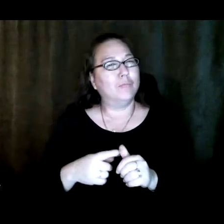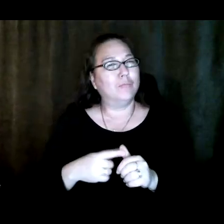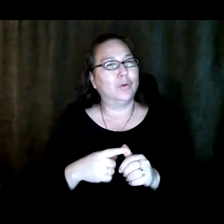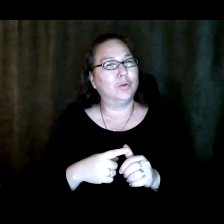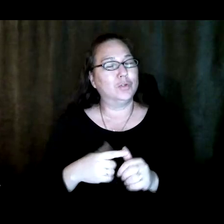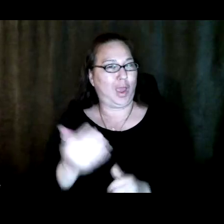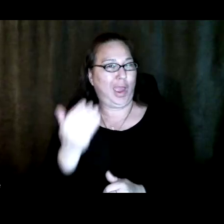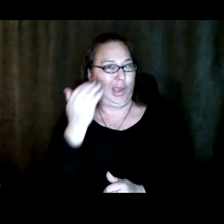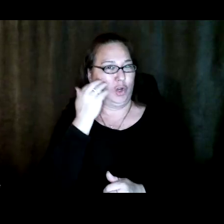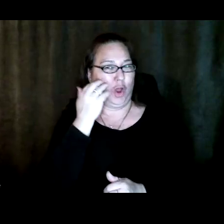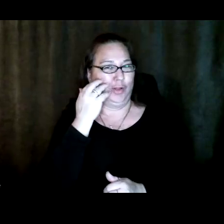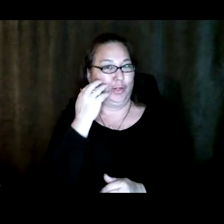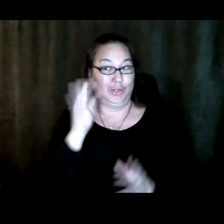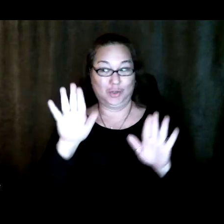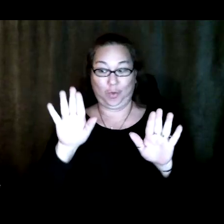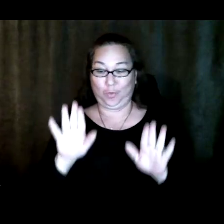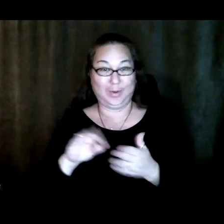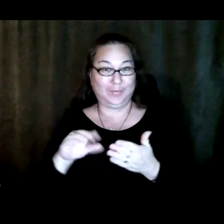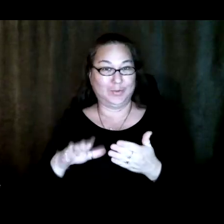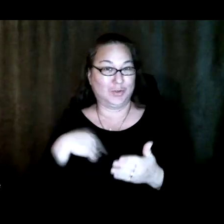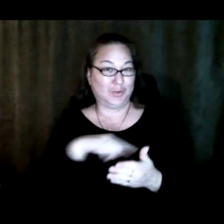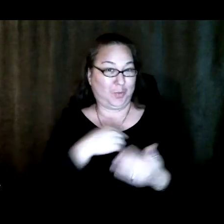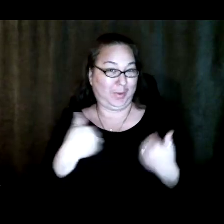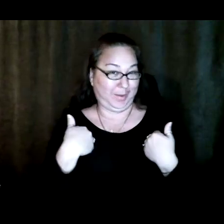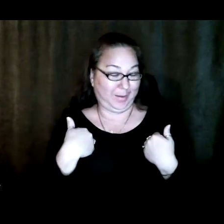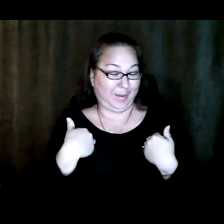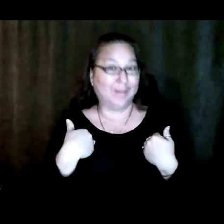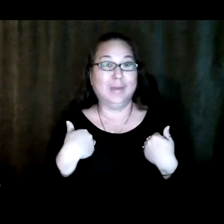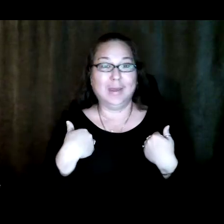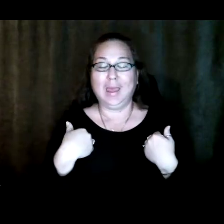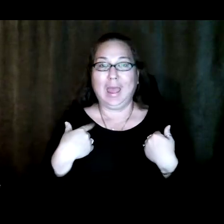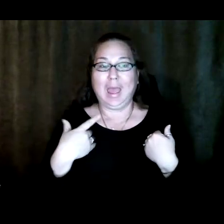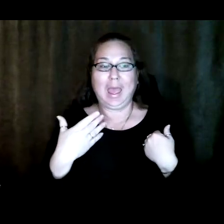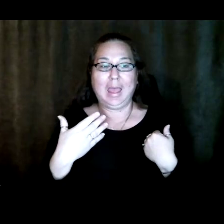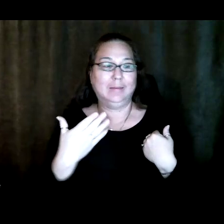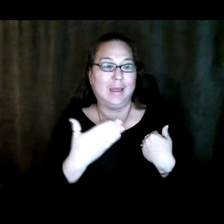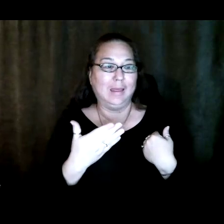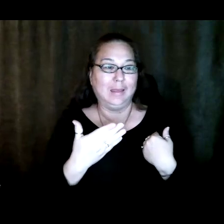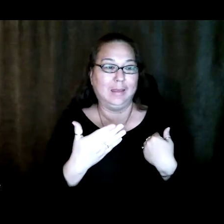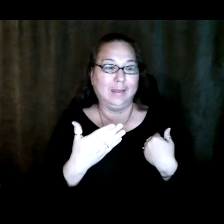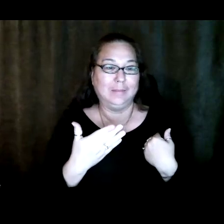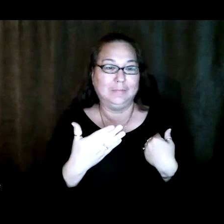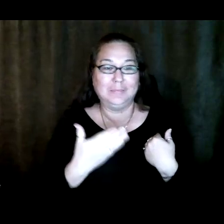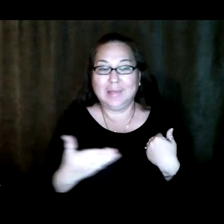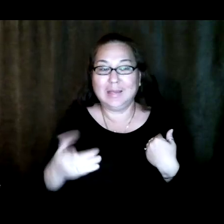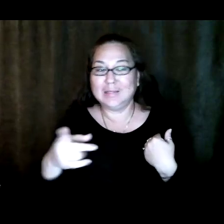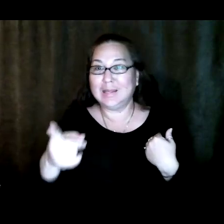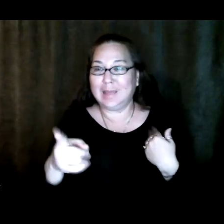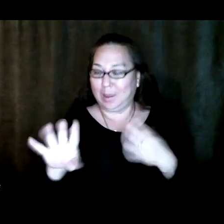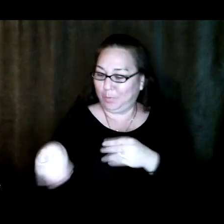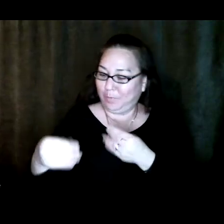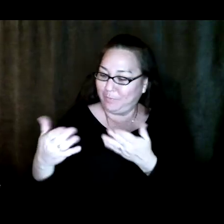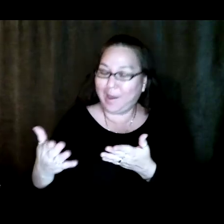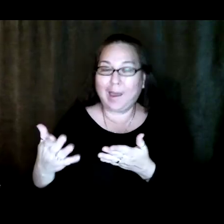wonderful students that we have and the needs that they bring and the things that we try to bring back to them so that they can